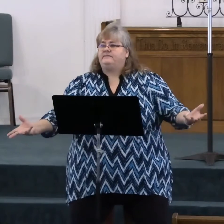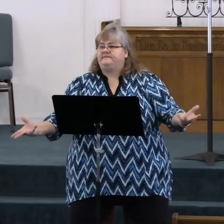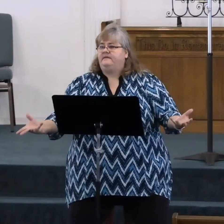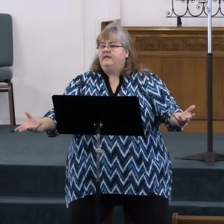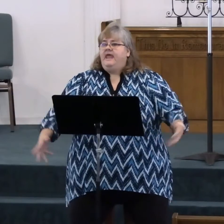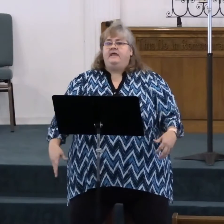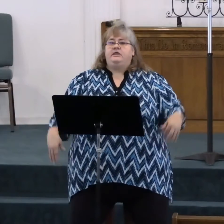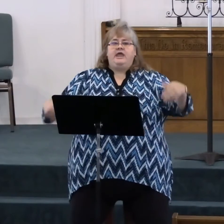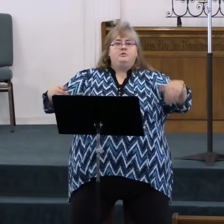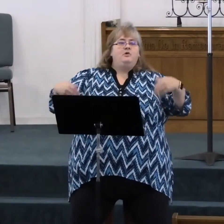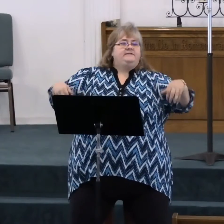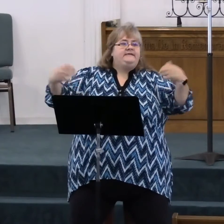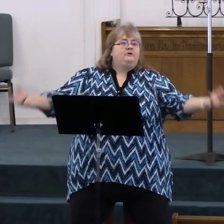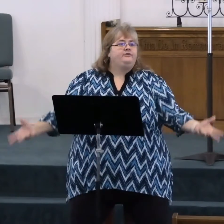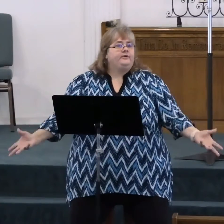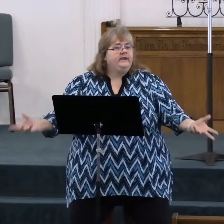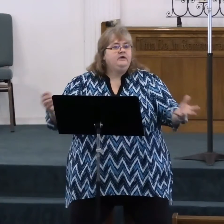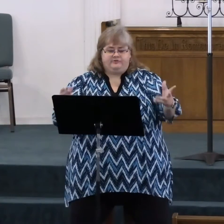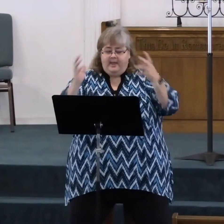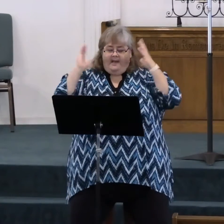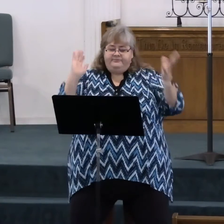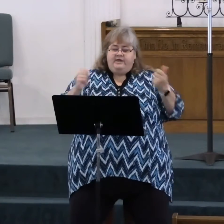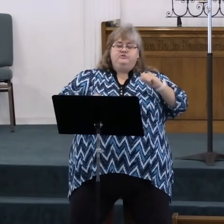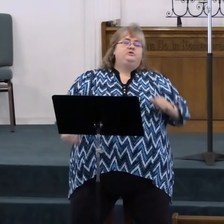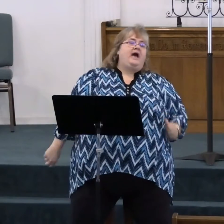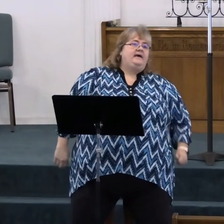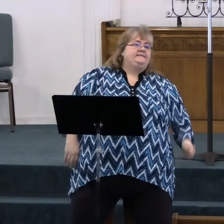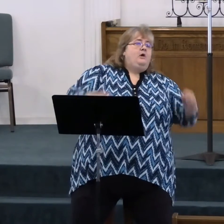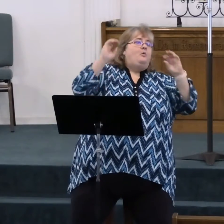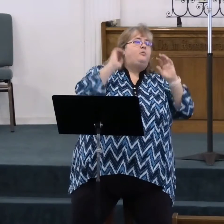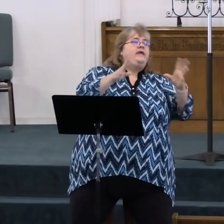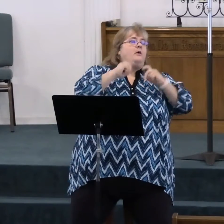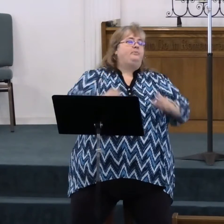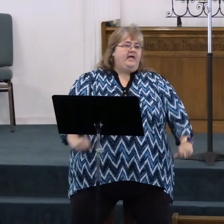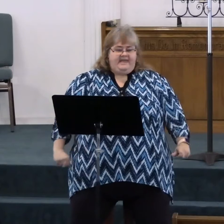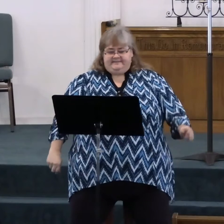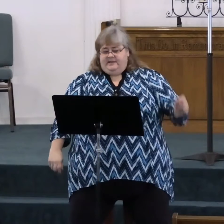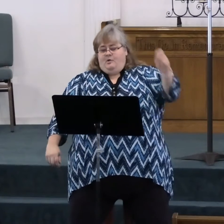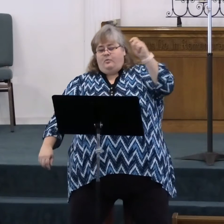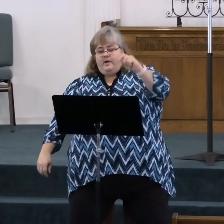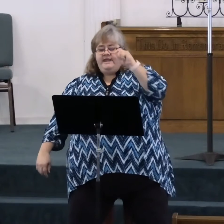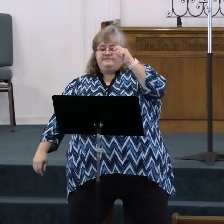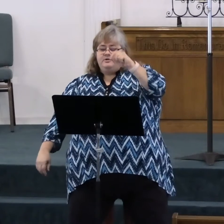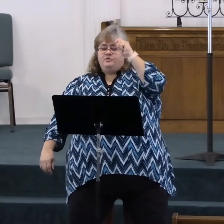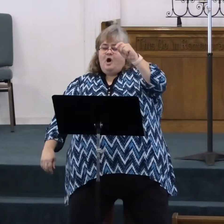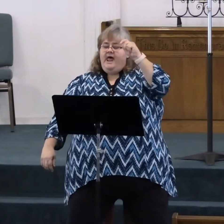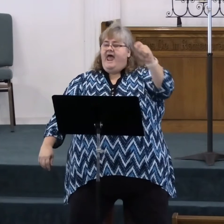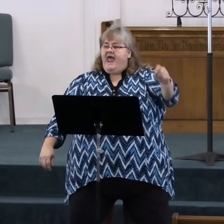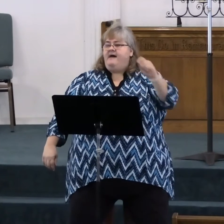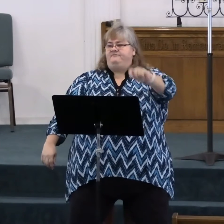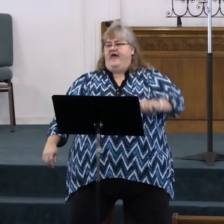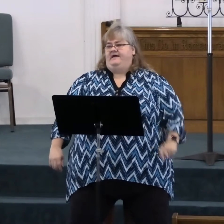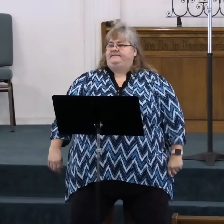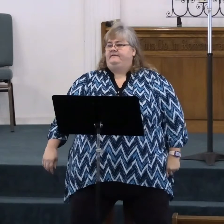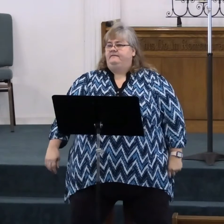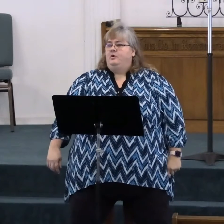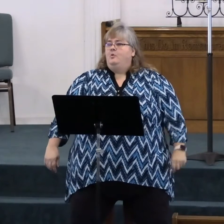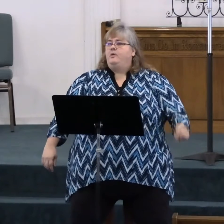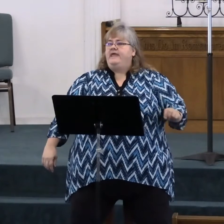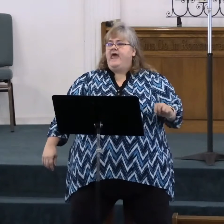house. And you want to tickle their ears. I'm telling you guys, we are blessed. We do not have that. We